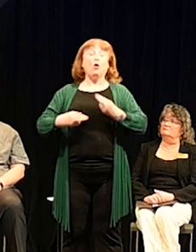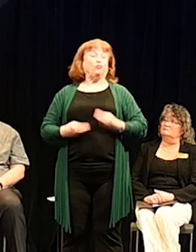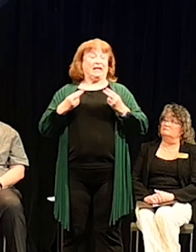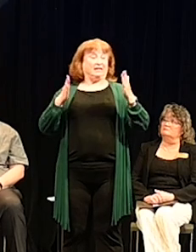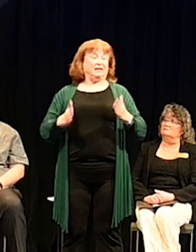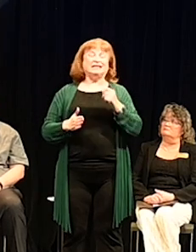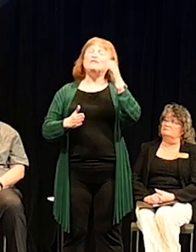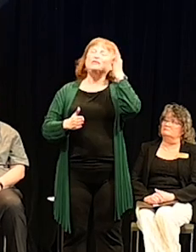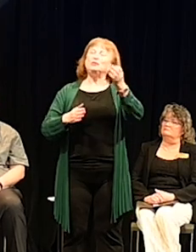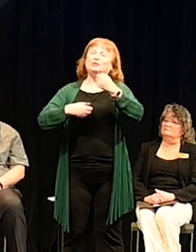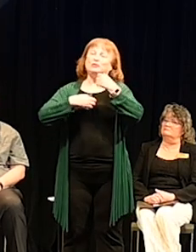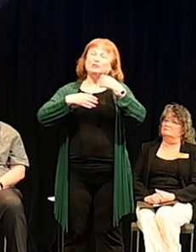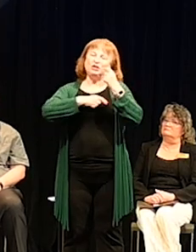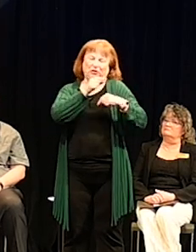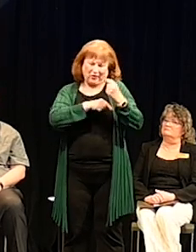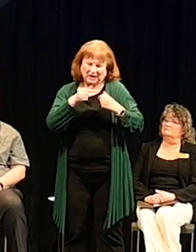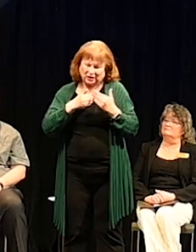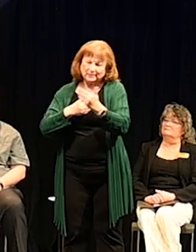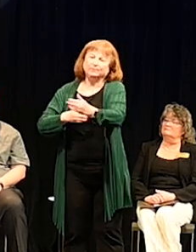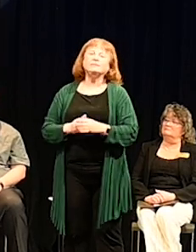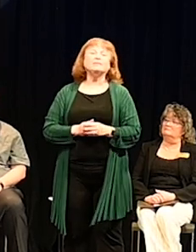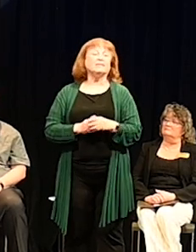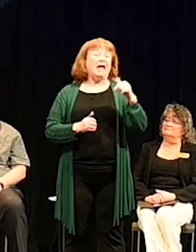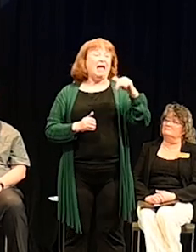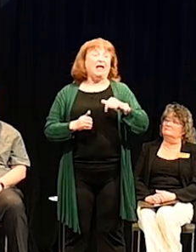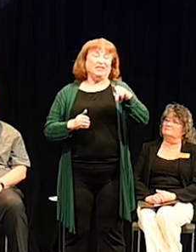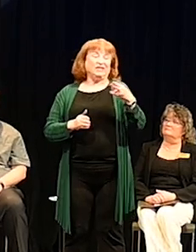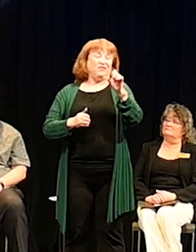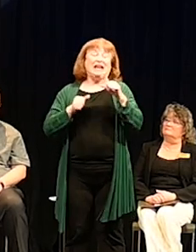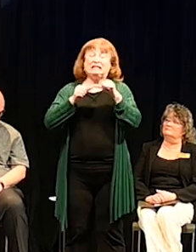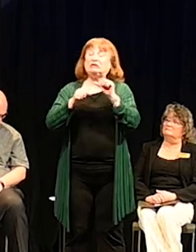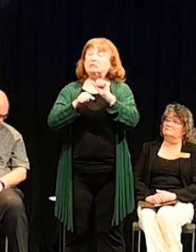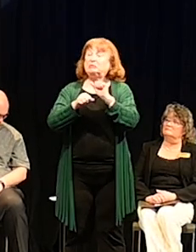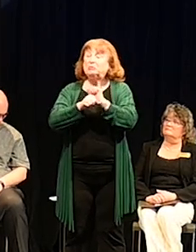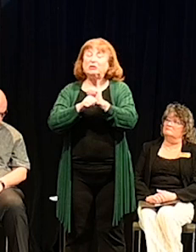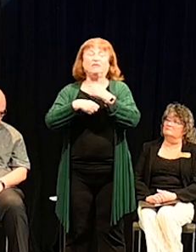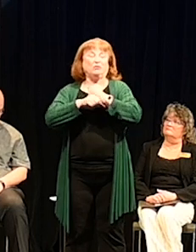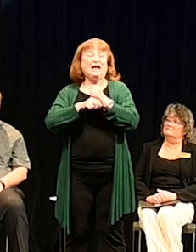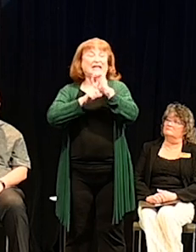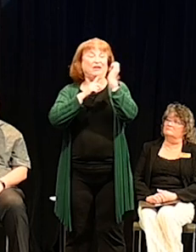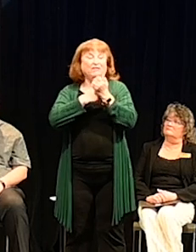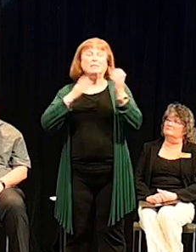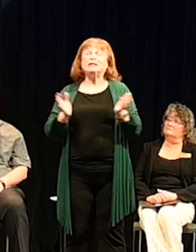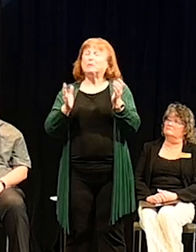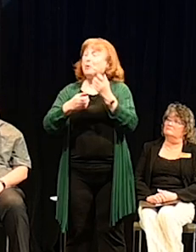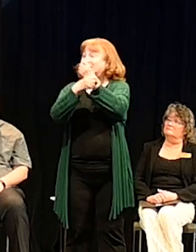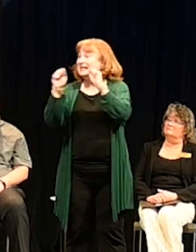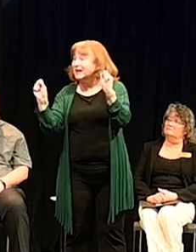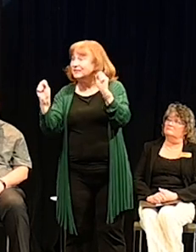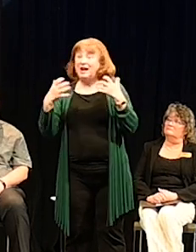residents and future generations. This phase continues the work of creating environments that promote